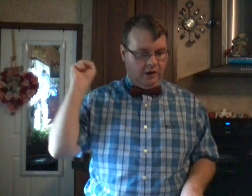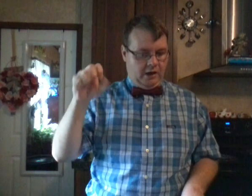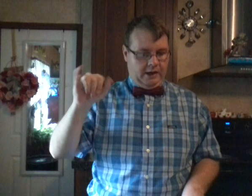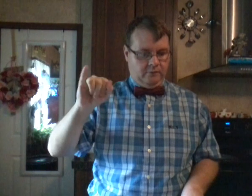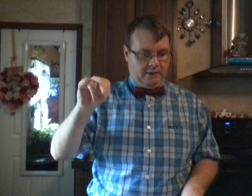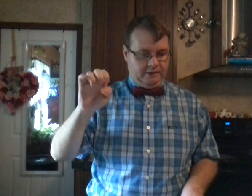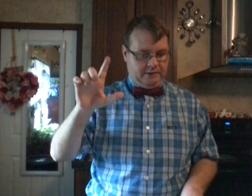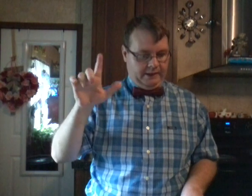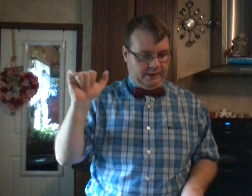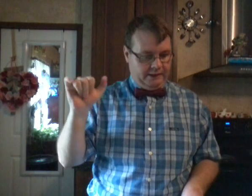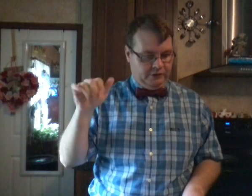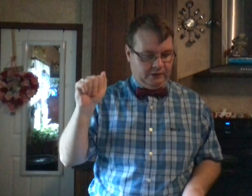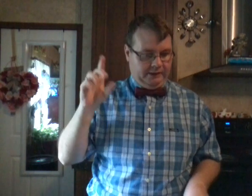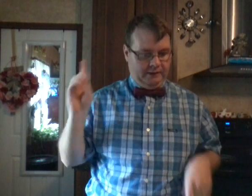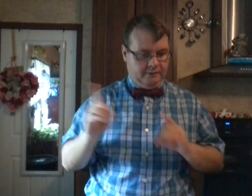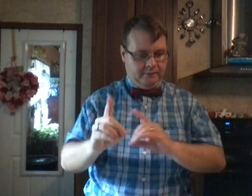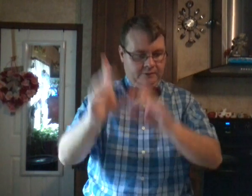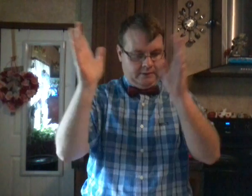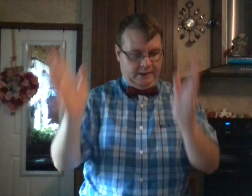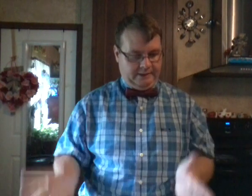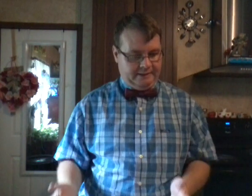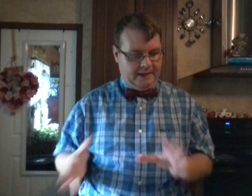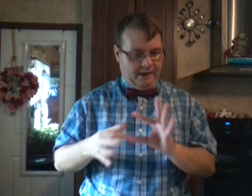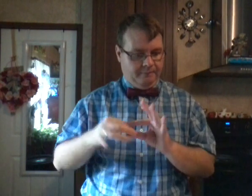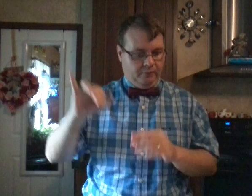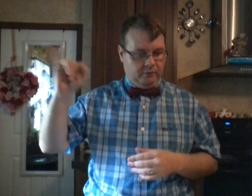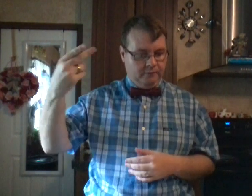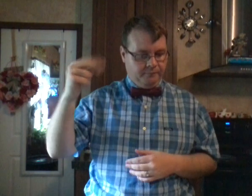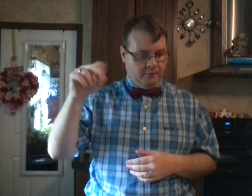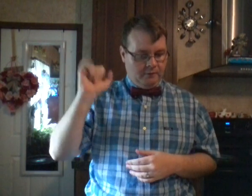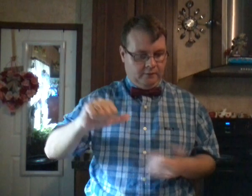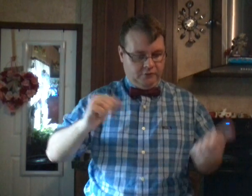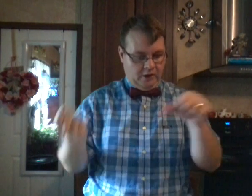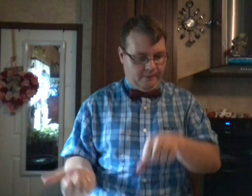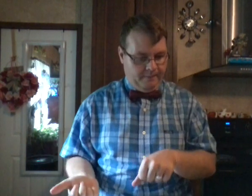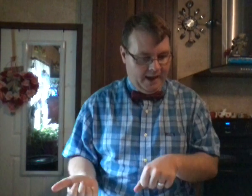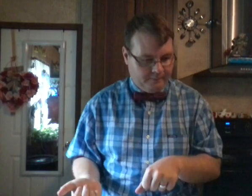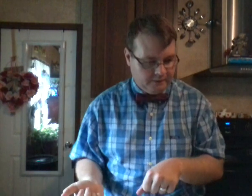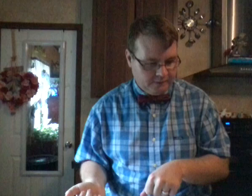John was initially a disciple of John the Baptist.